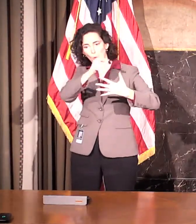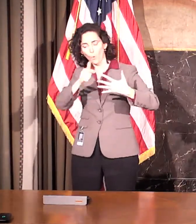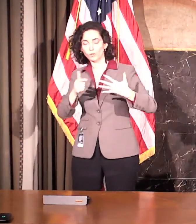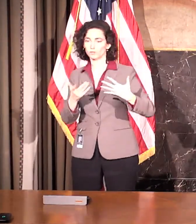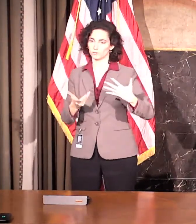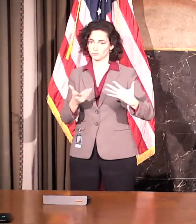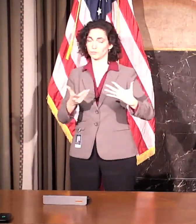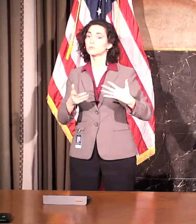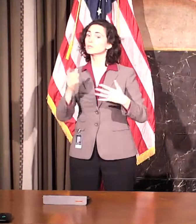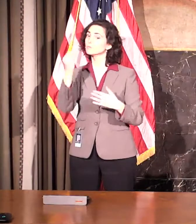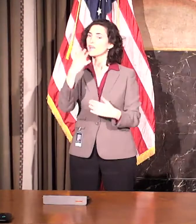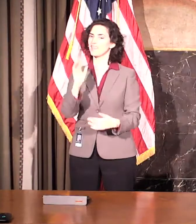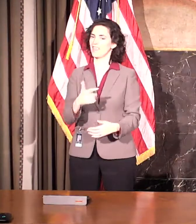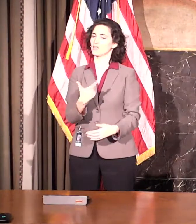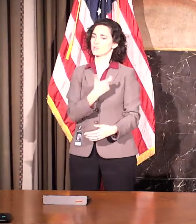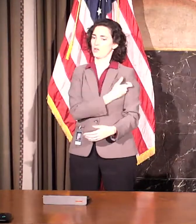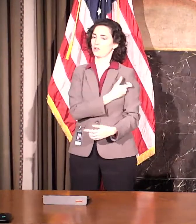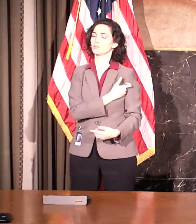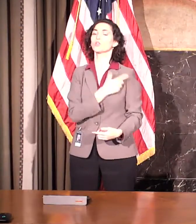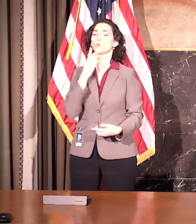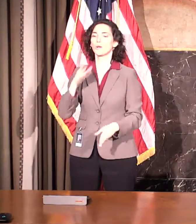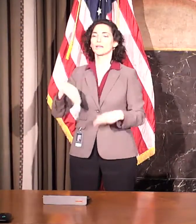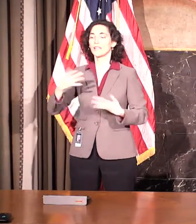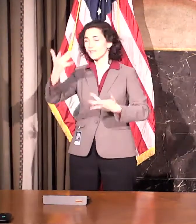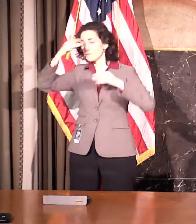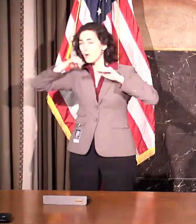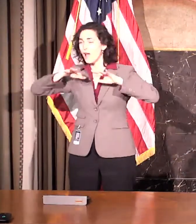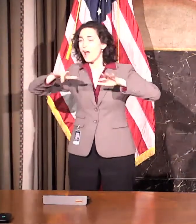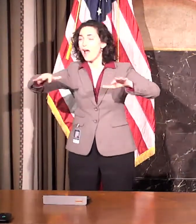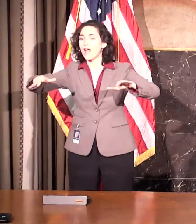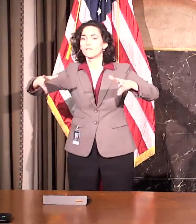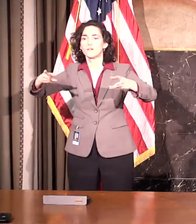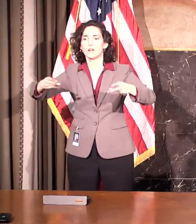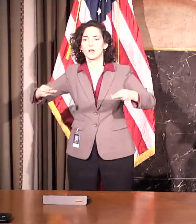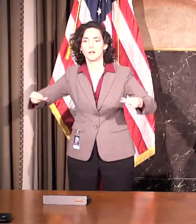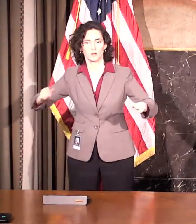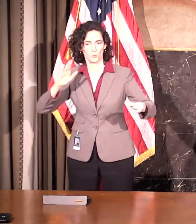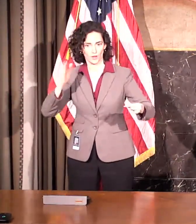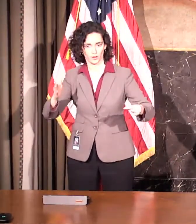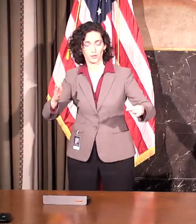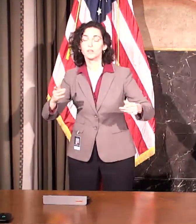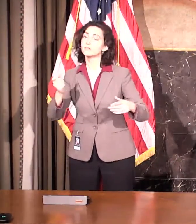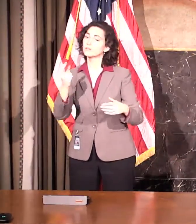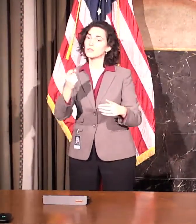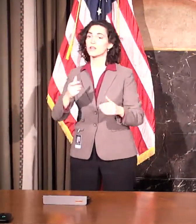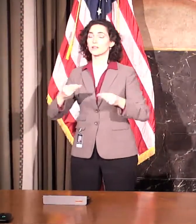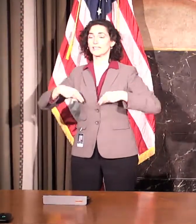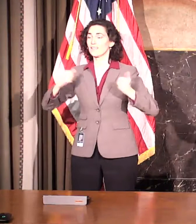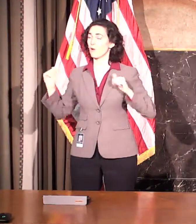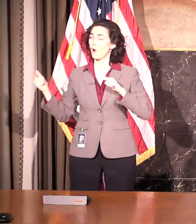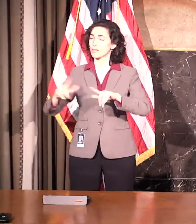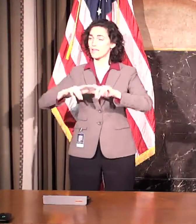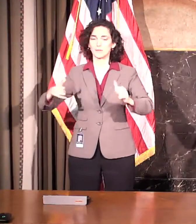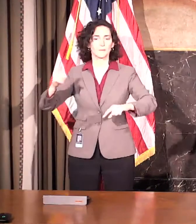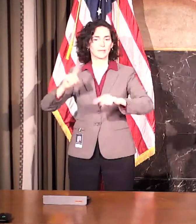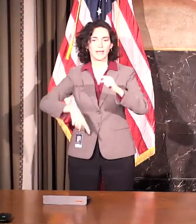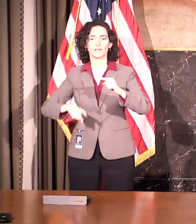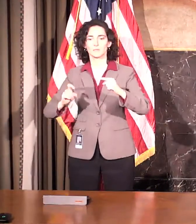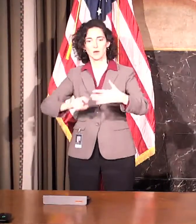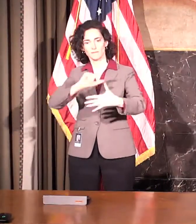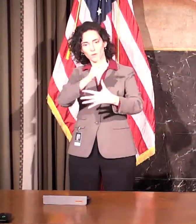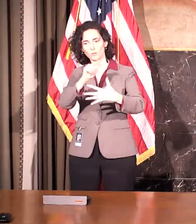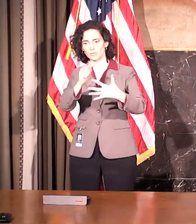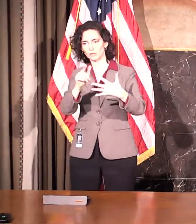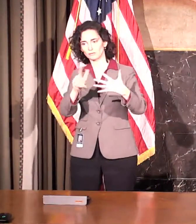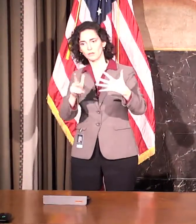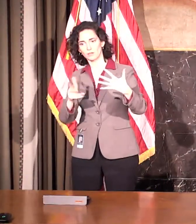vaccine to enough people, and we're going to have to do it in order of priority. But we really don't know yet what the recommendations are and what the